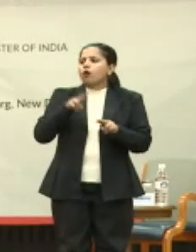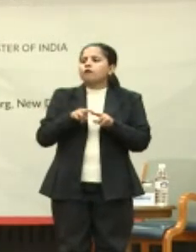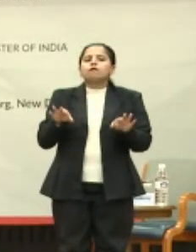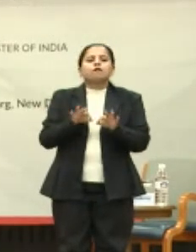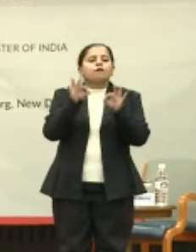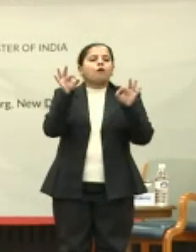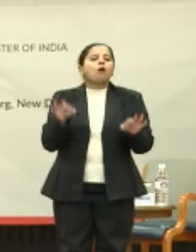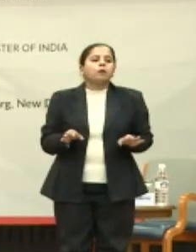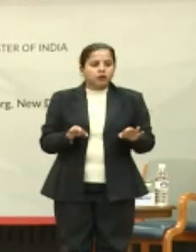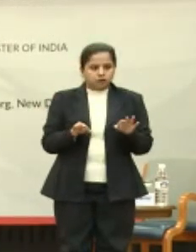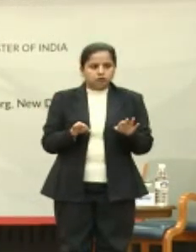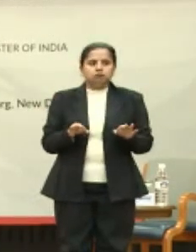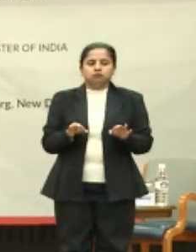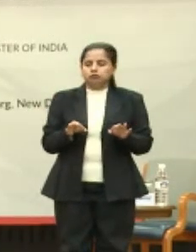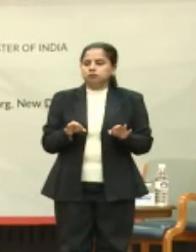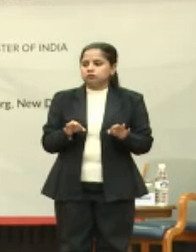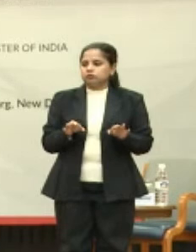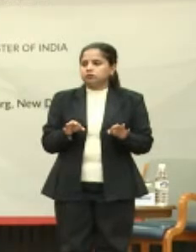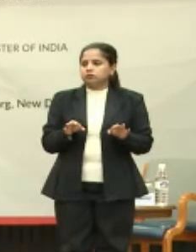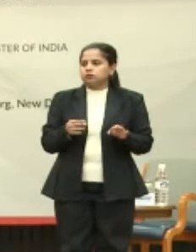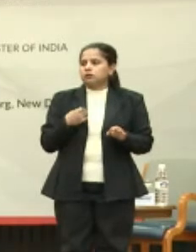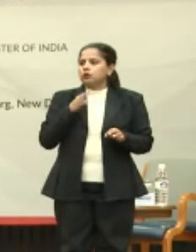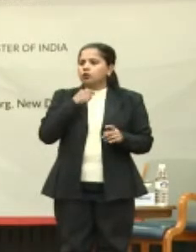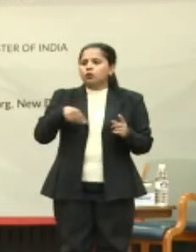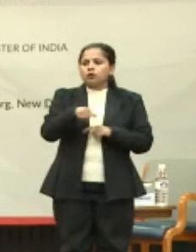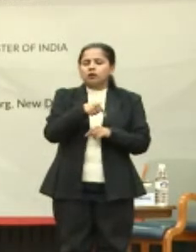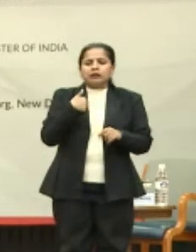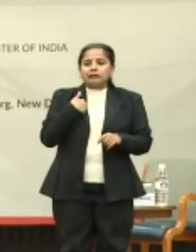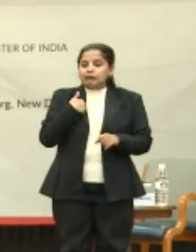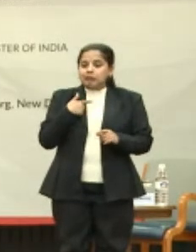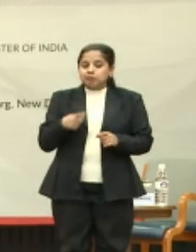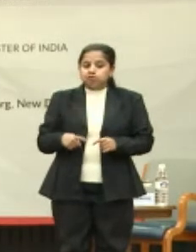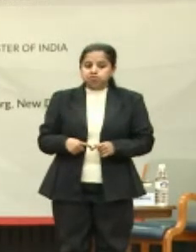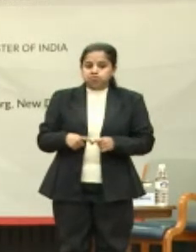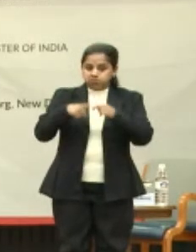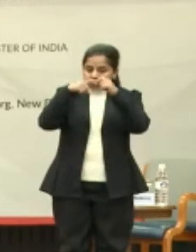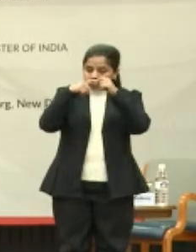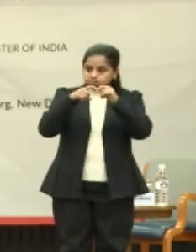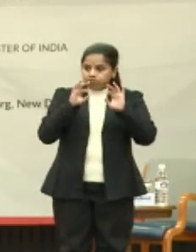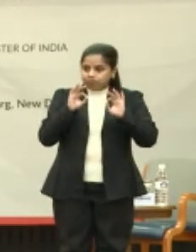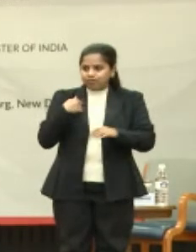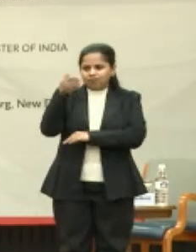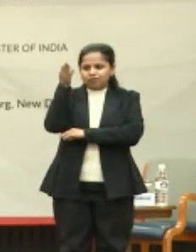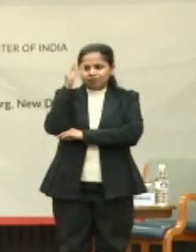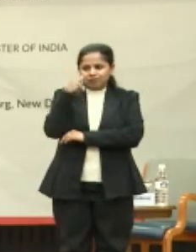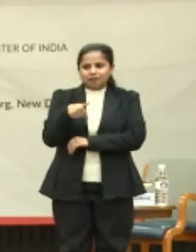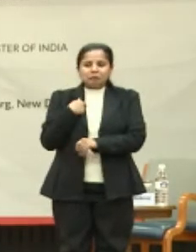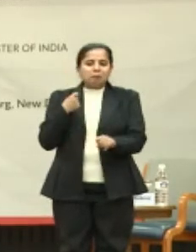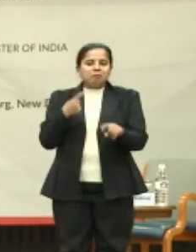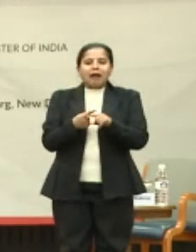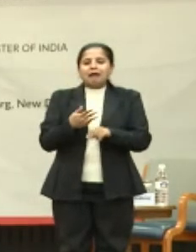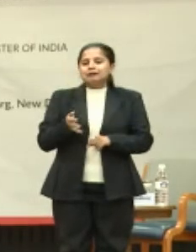sense, I'm not exactly qualified to deliver this lecture.